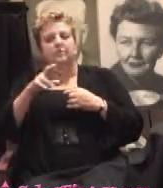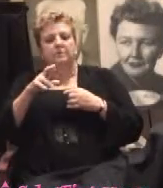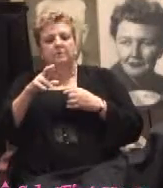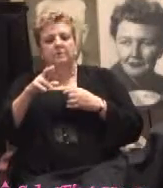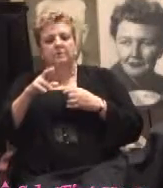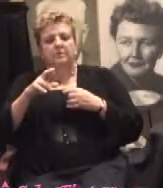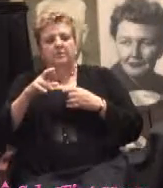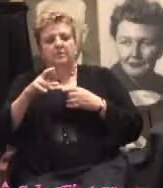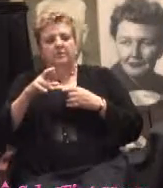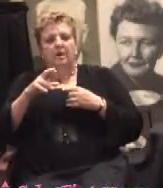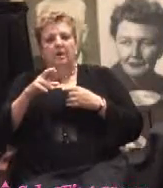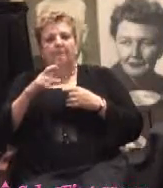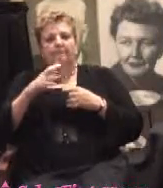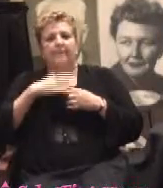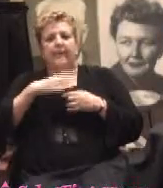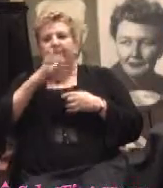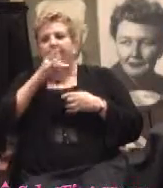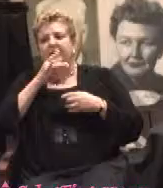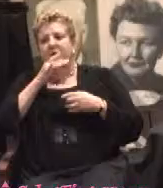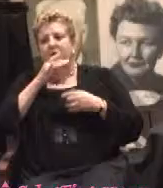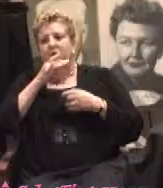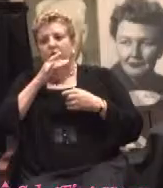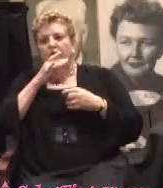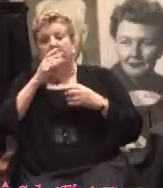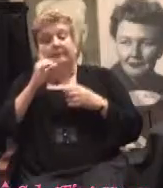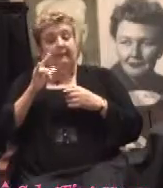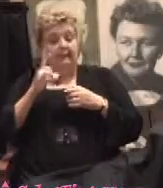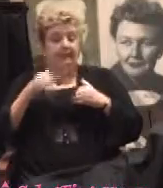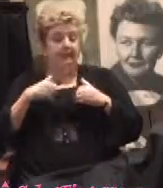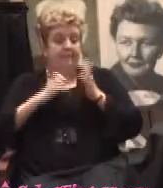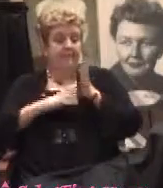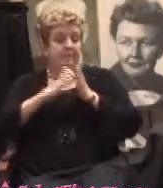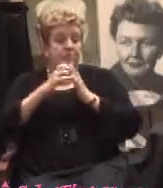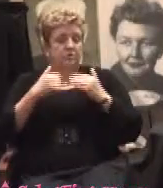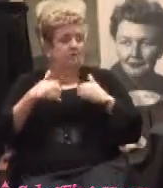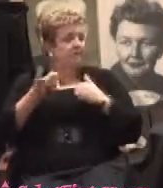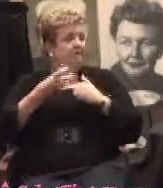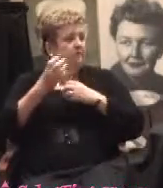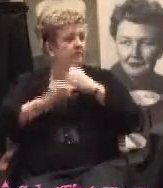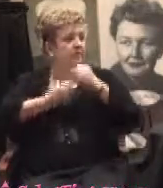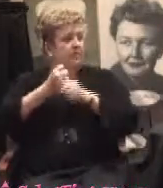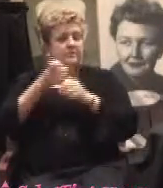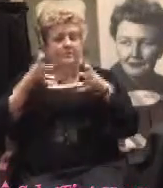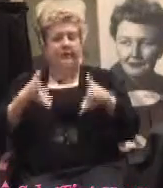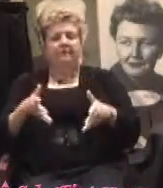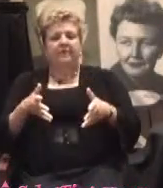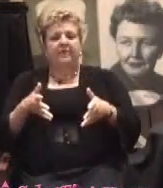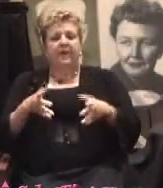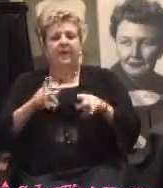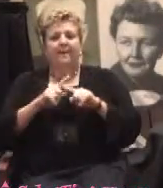a diagnosis where she just had a few years left to live, and but the lie was that I came home for